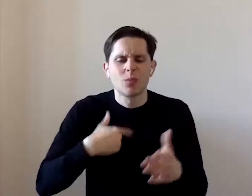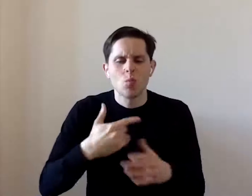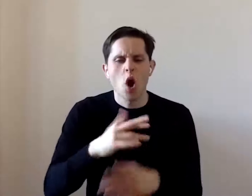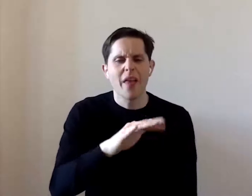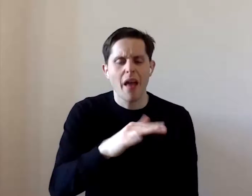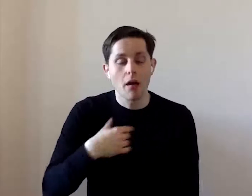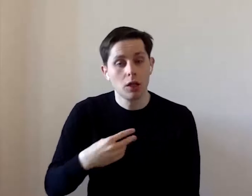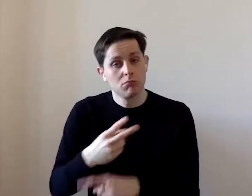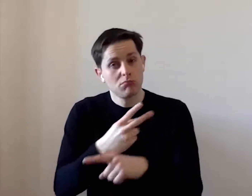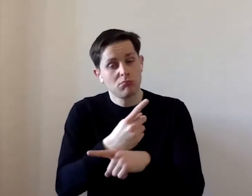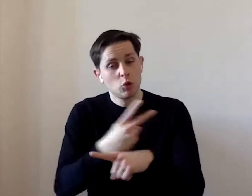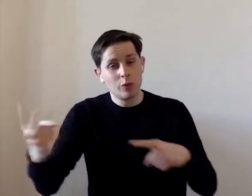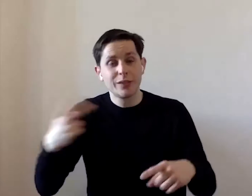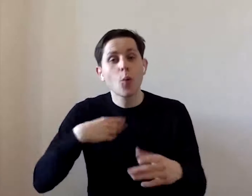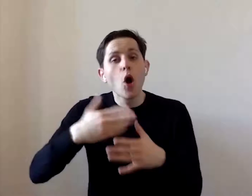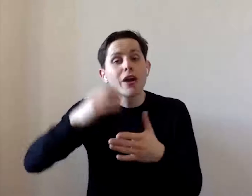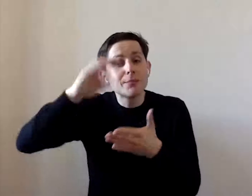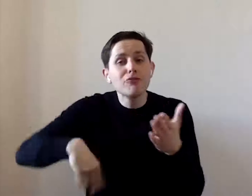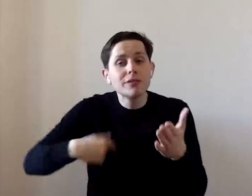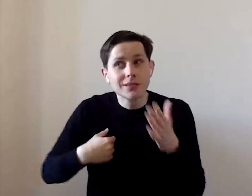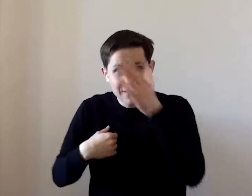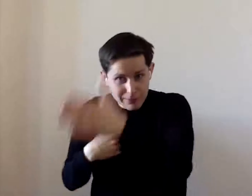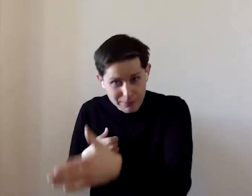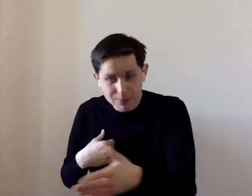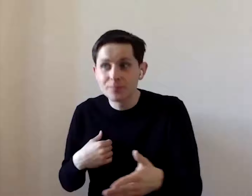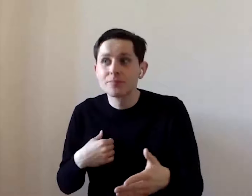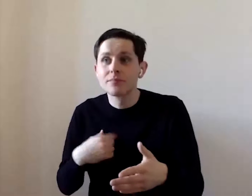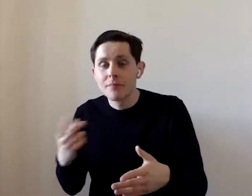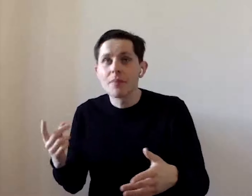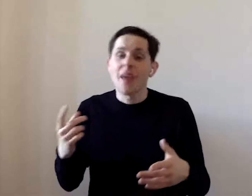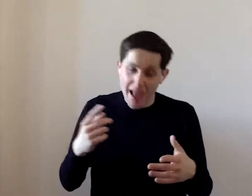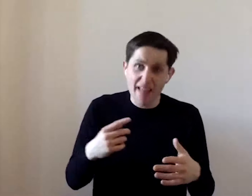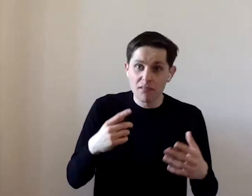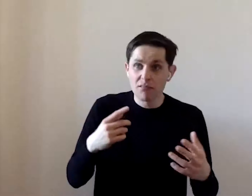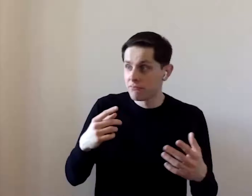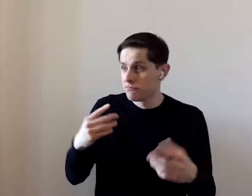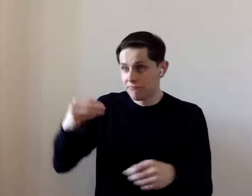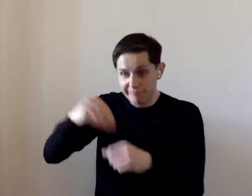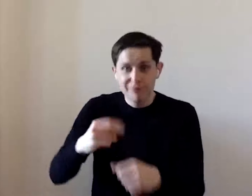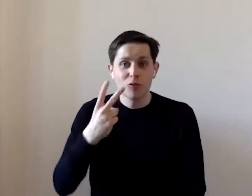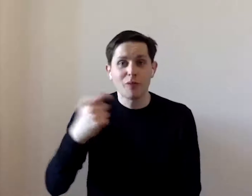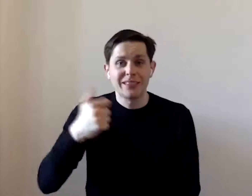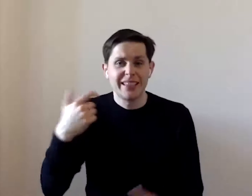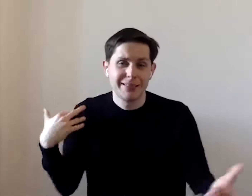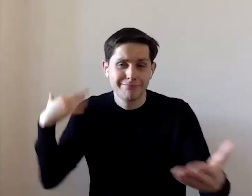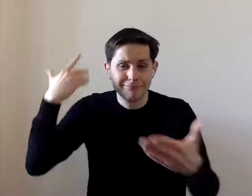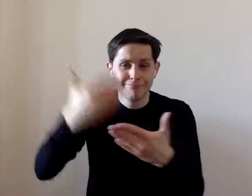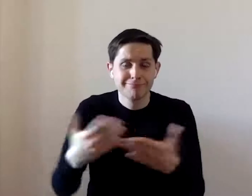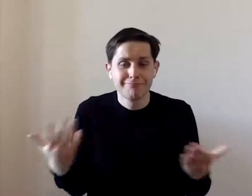And, you know, I started there as an intern, having my work experience, and then I went back and have